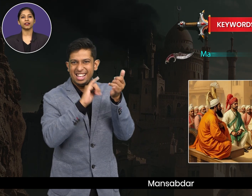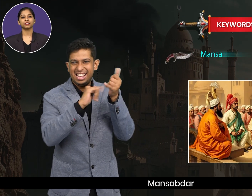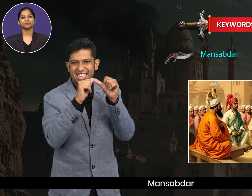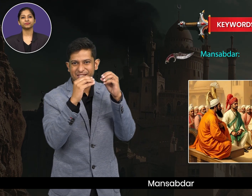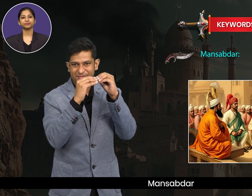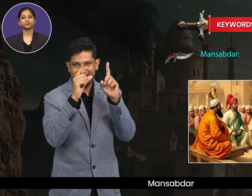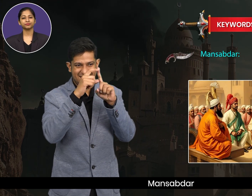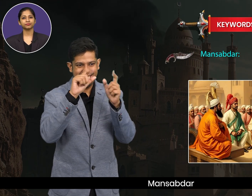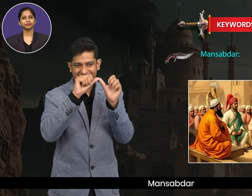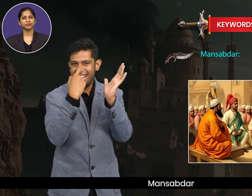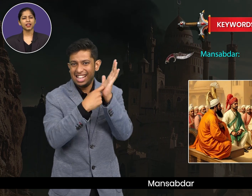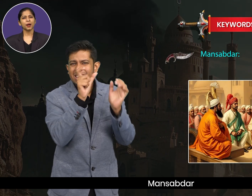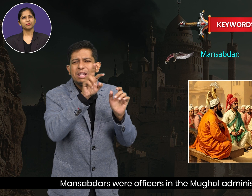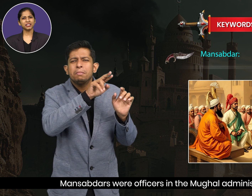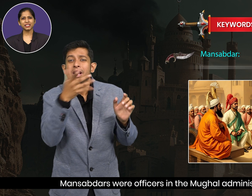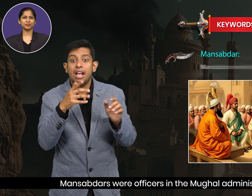Mansabdar.